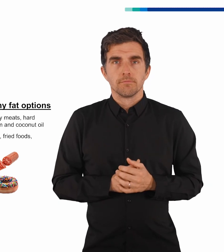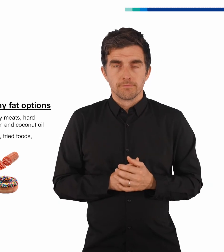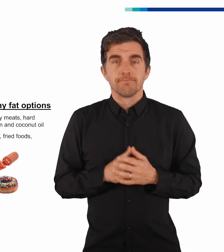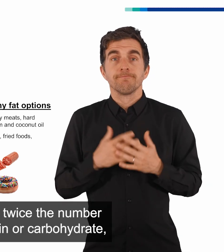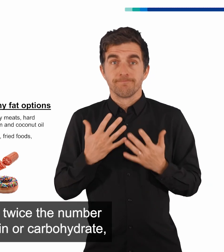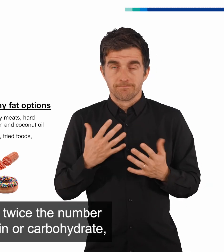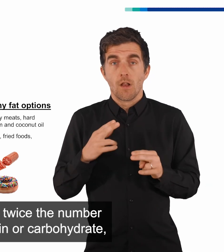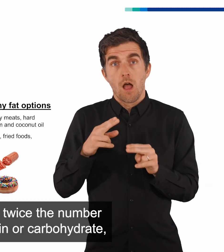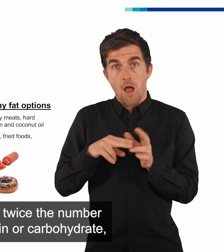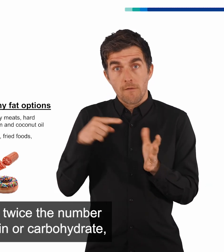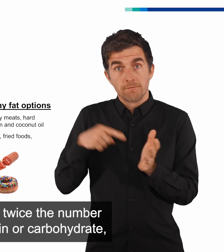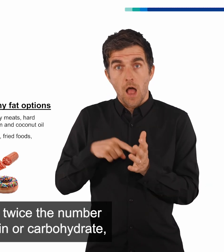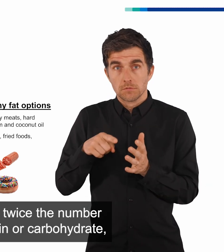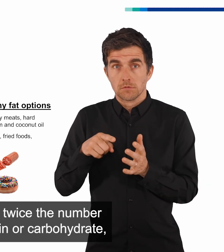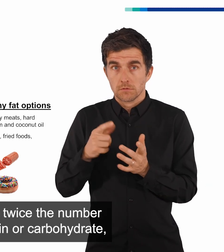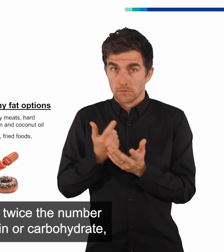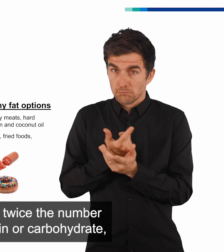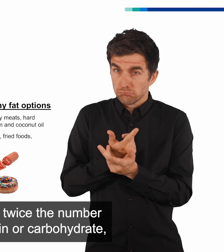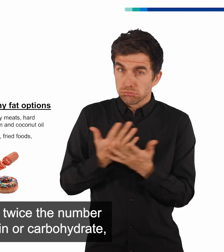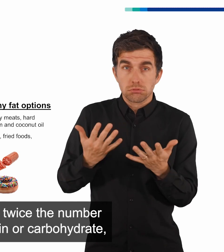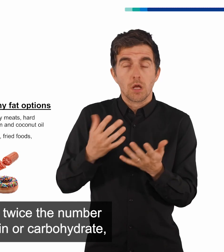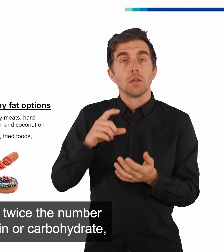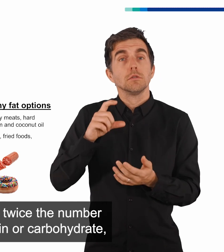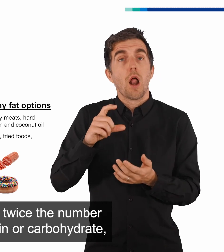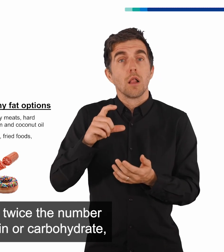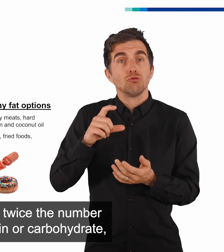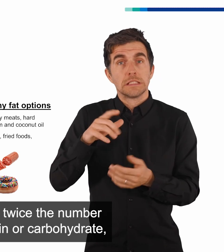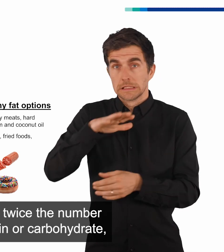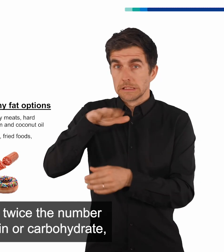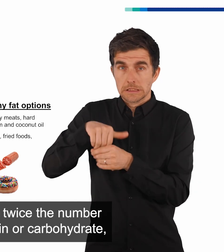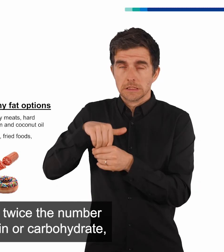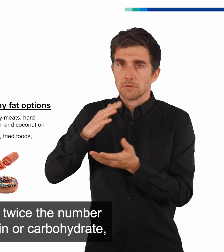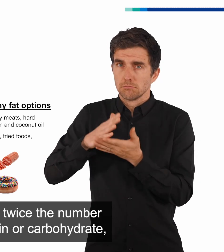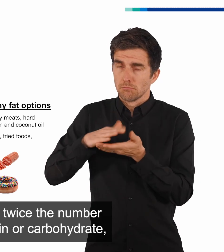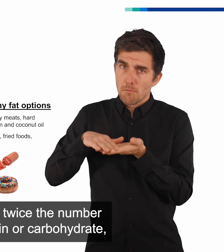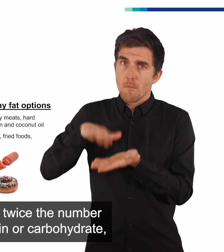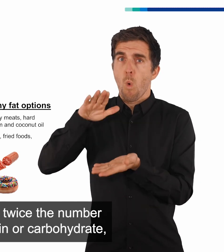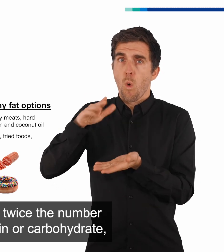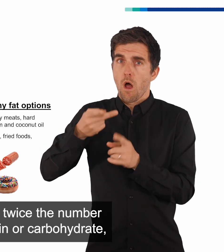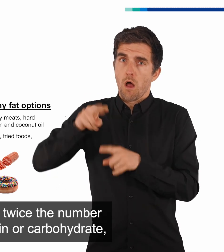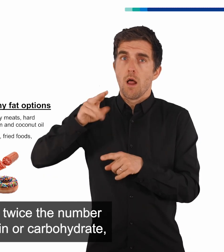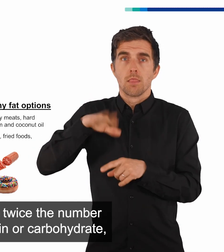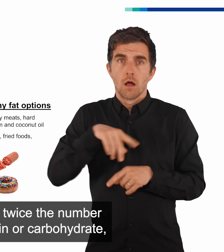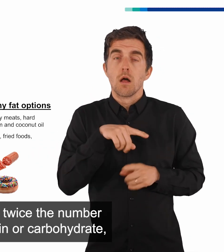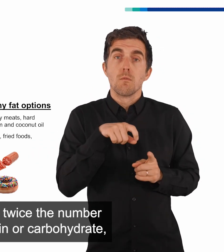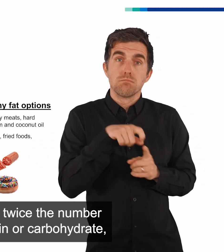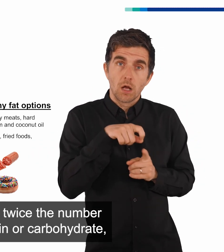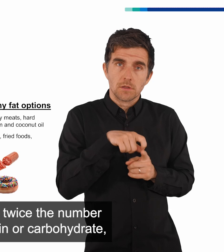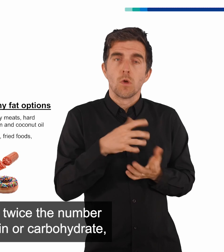number of calories as protein or carbohydrate, but all types of fat contain the same number of calories. Not